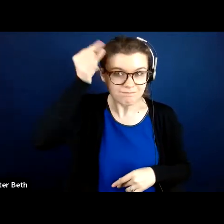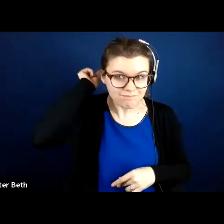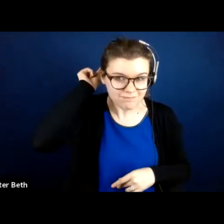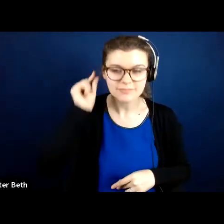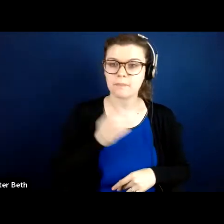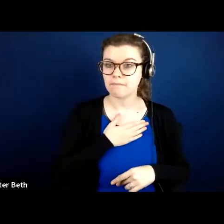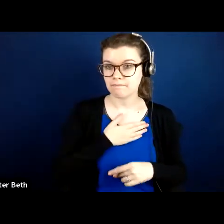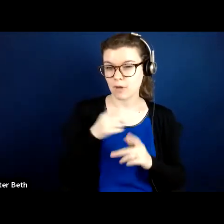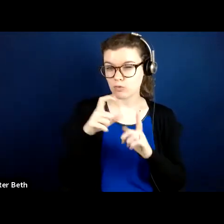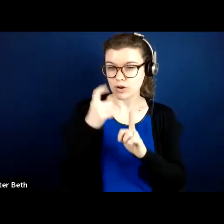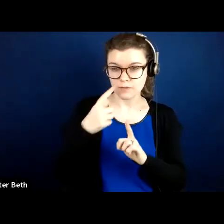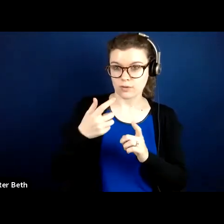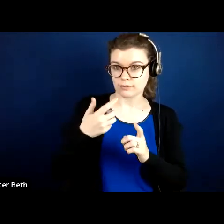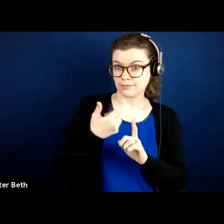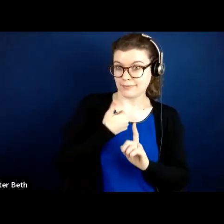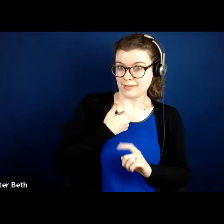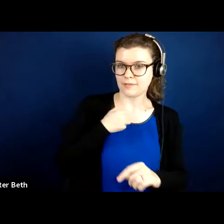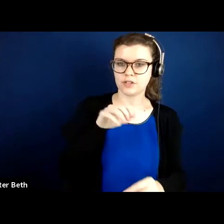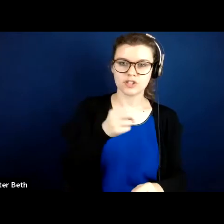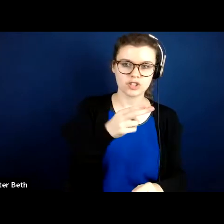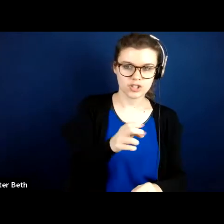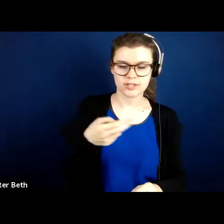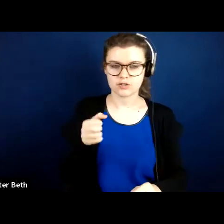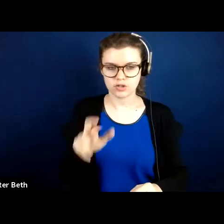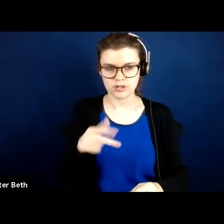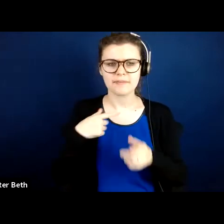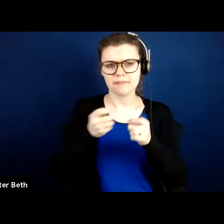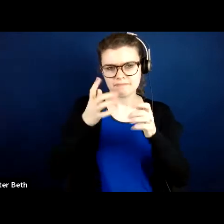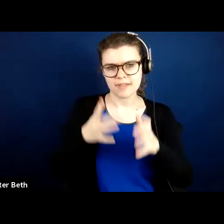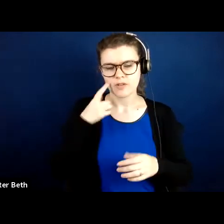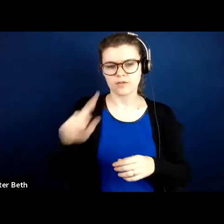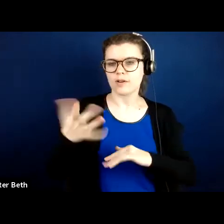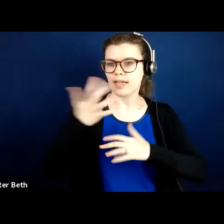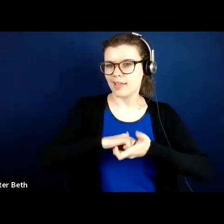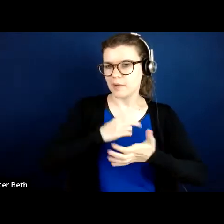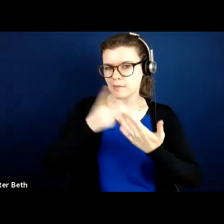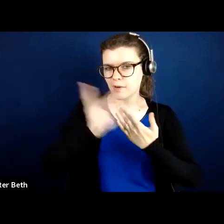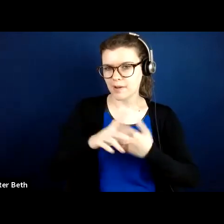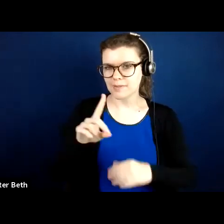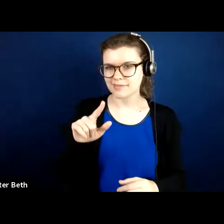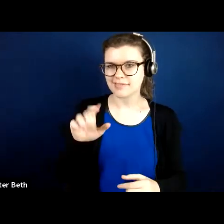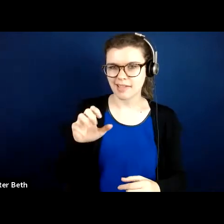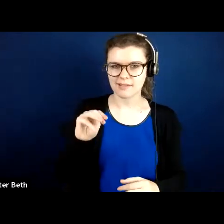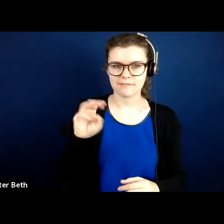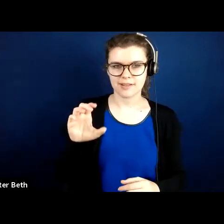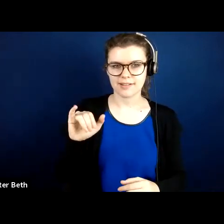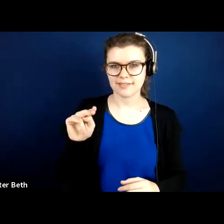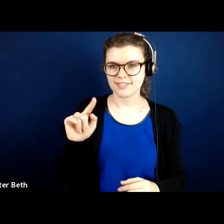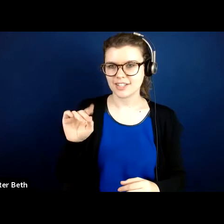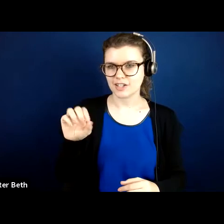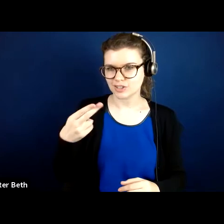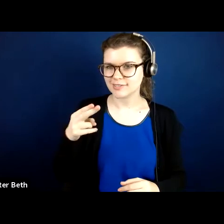she and her. I am the manager of collaborative programs at the Dale McIntosh Center, and I'm here with my colleagues Marquita